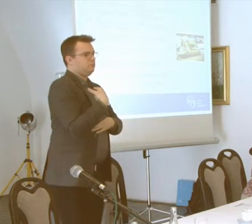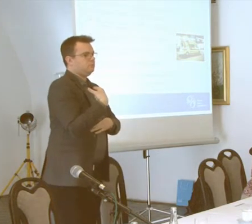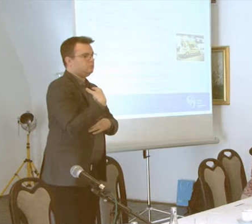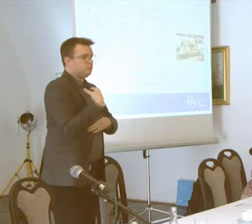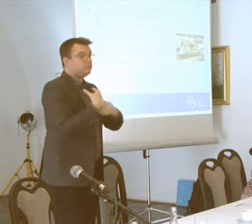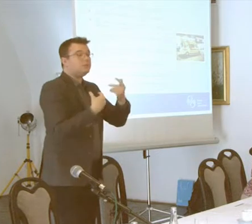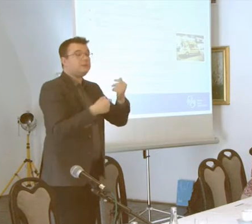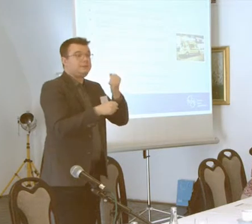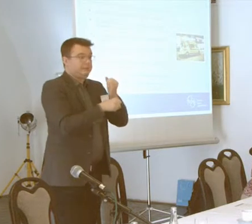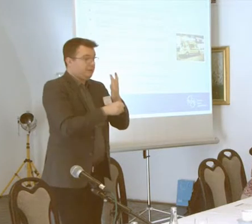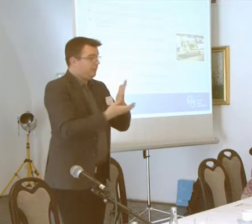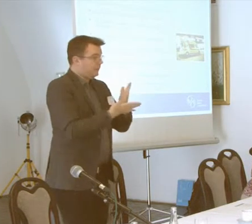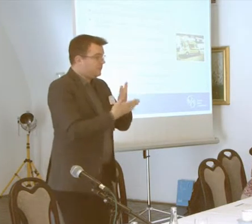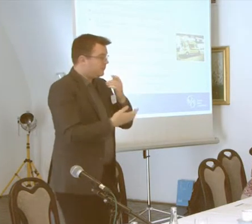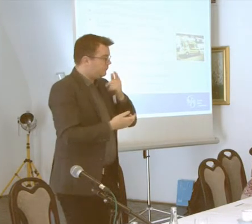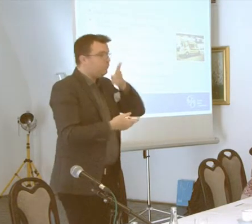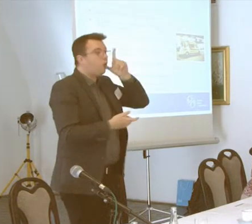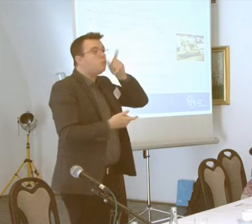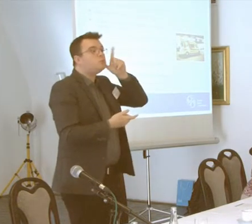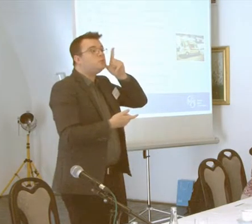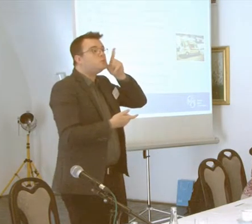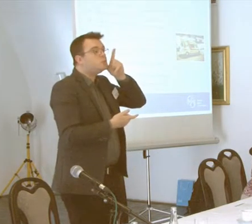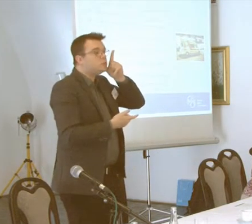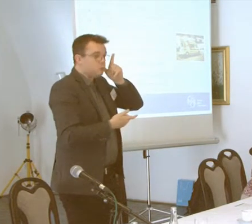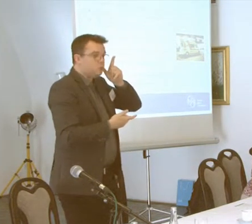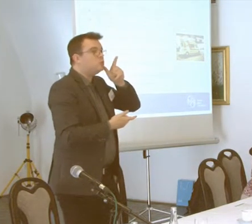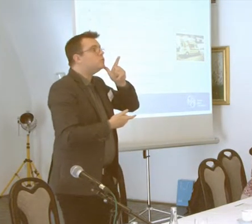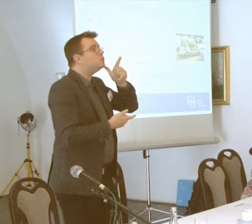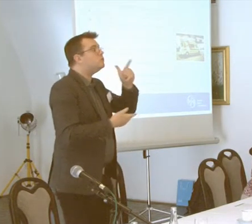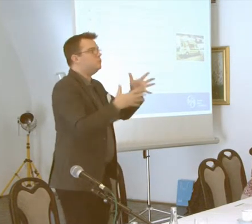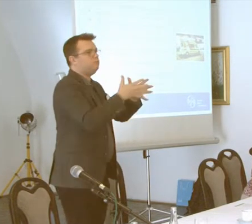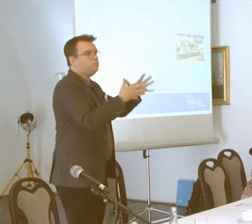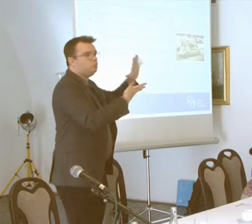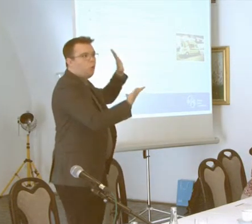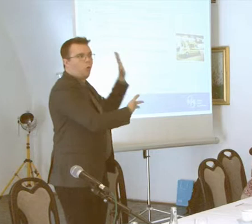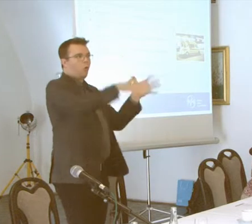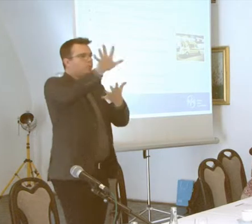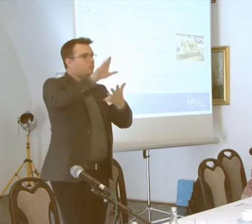warning through SMS. It just happened 2 days ago. We had a big storm